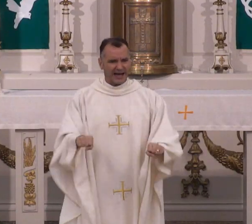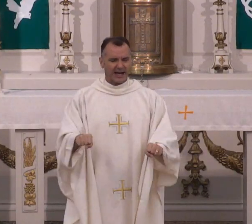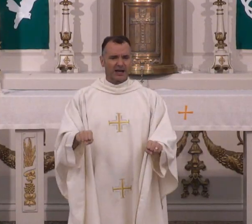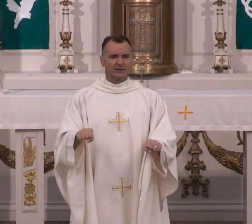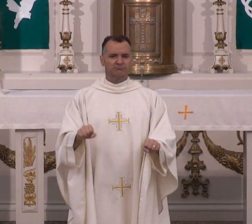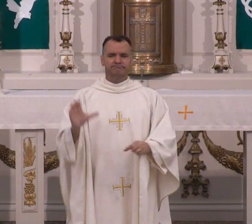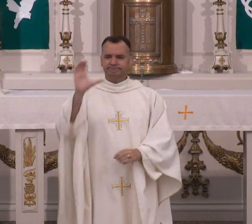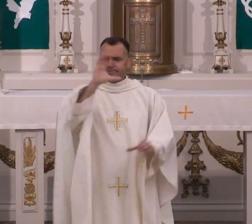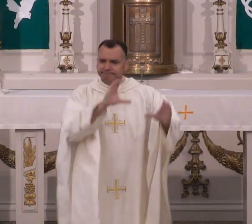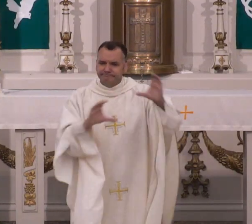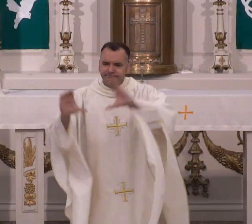so important.